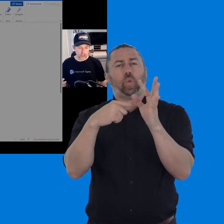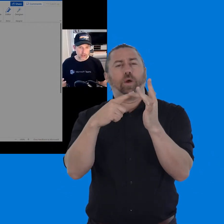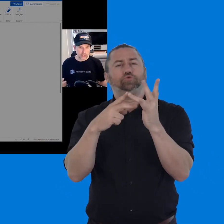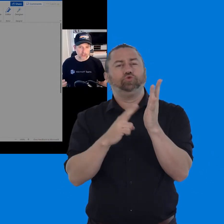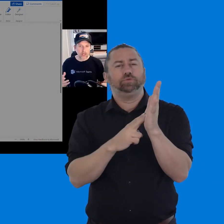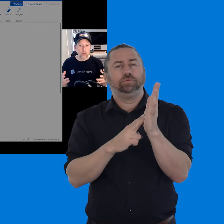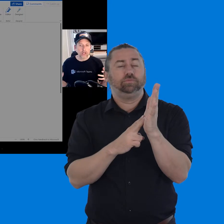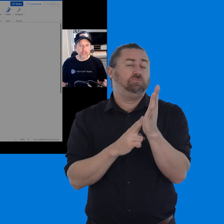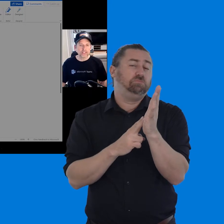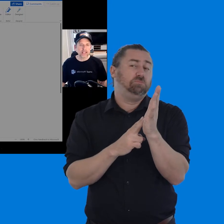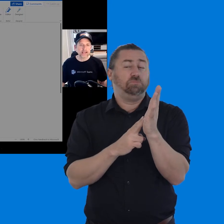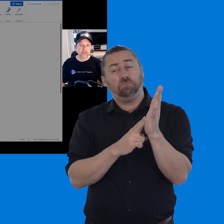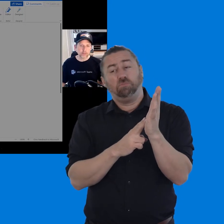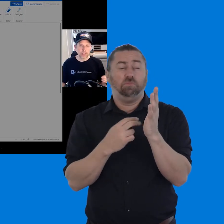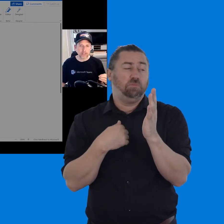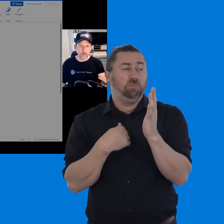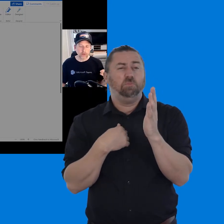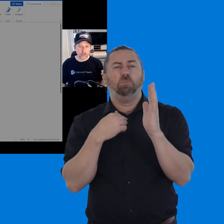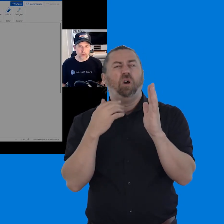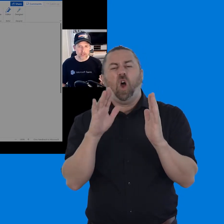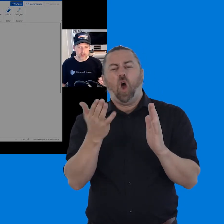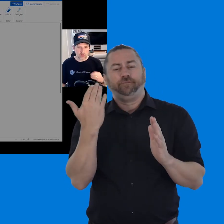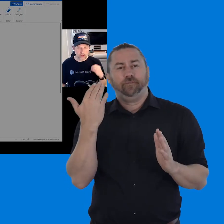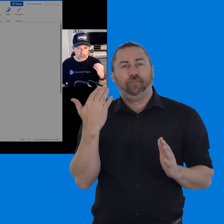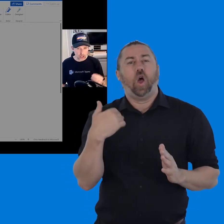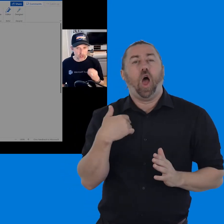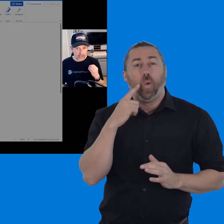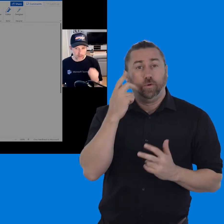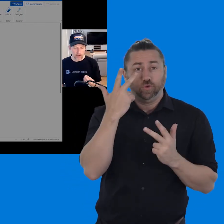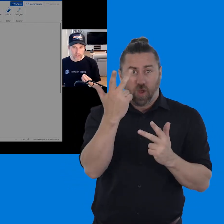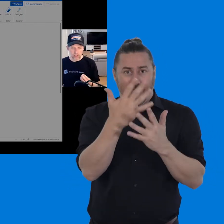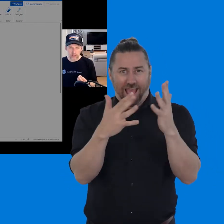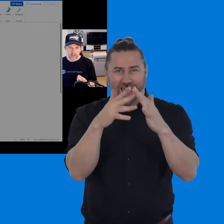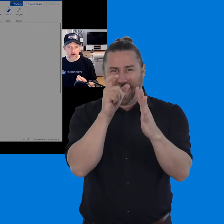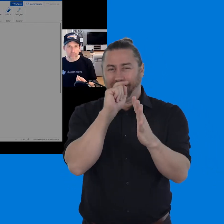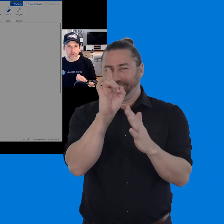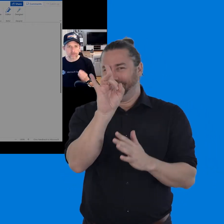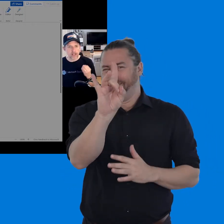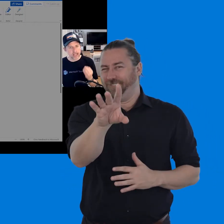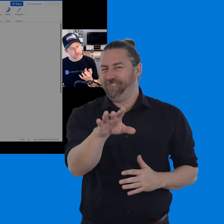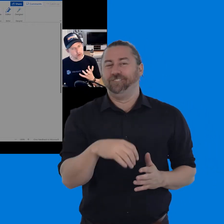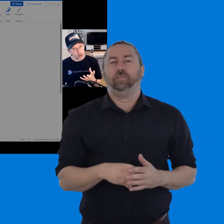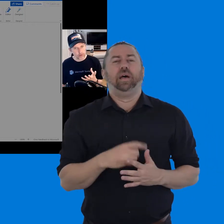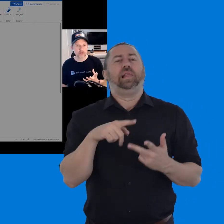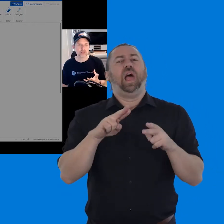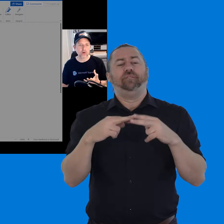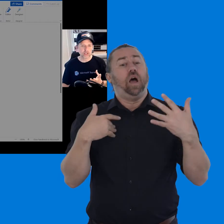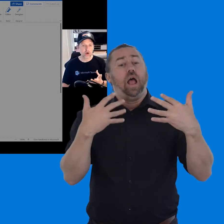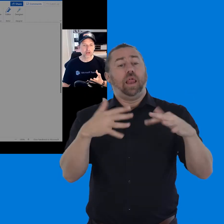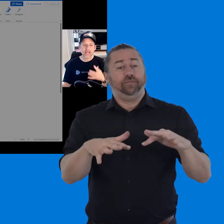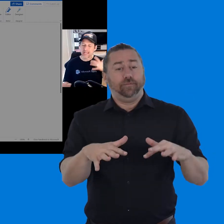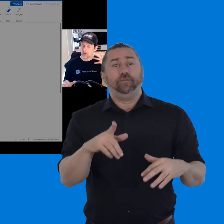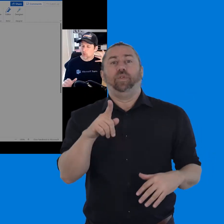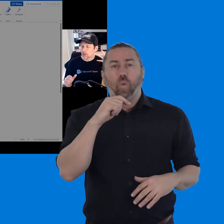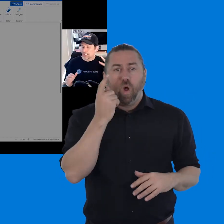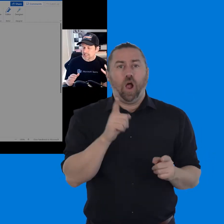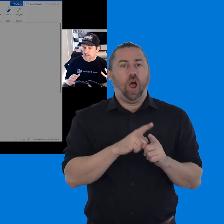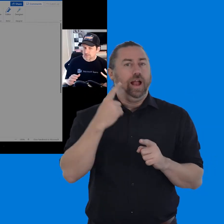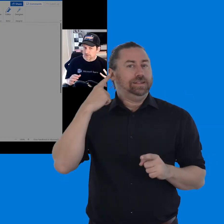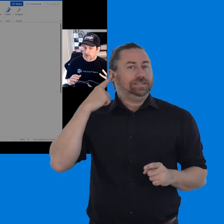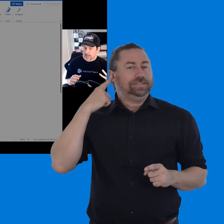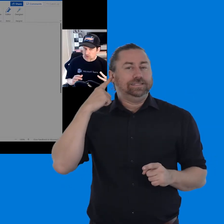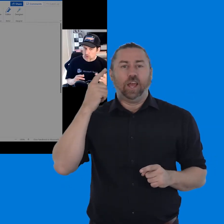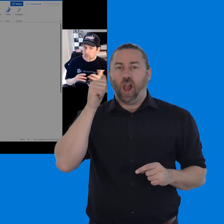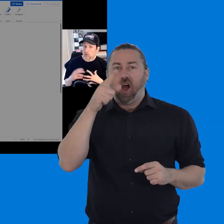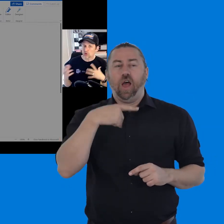own punctuation? Well, in this case, I'm going to leave auto punctuation off and show you how to punctuate yourself. But if I left auto punctuation on, it will